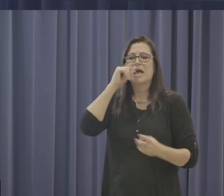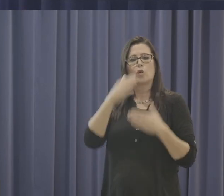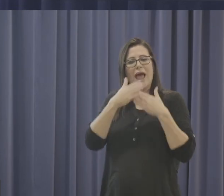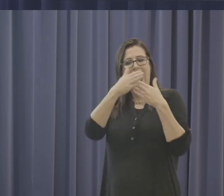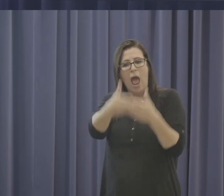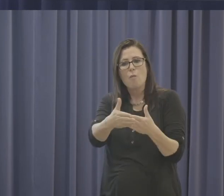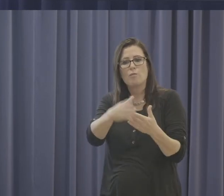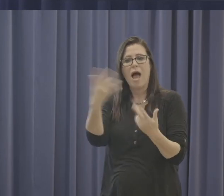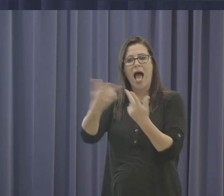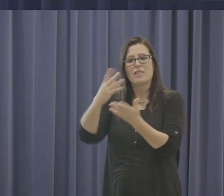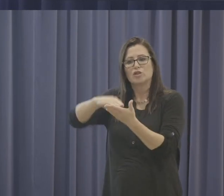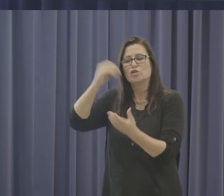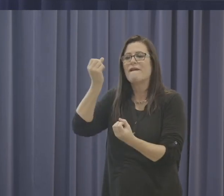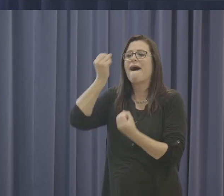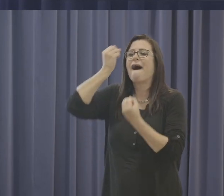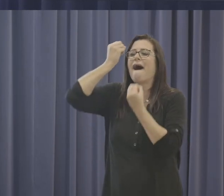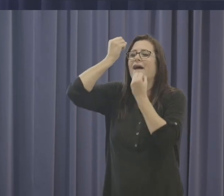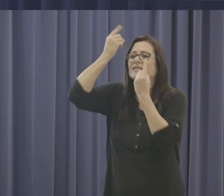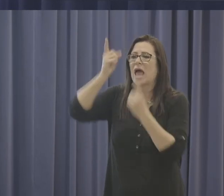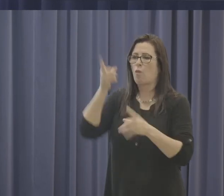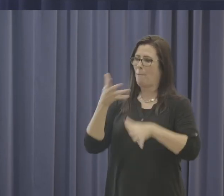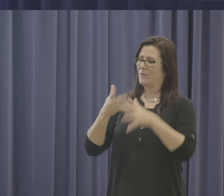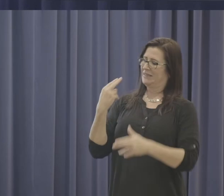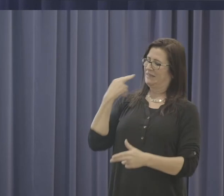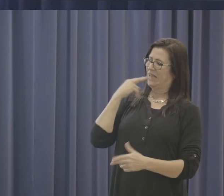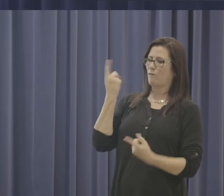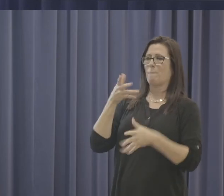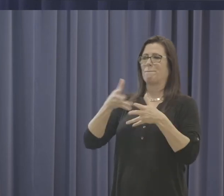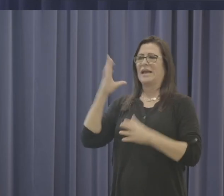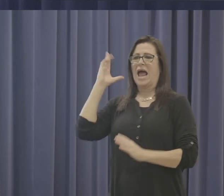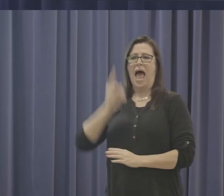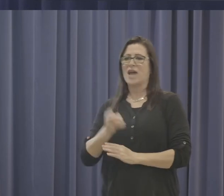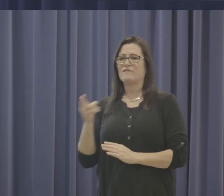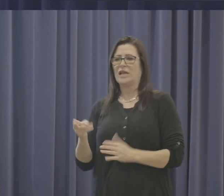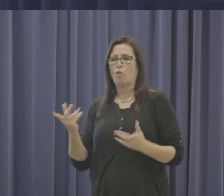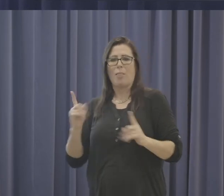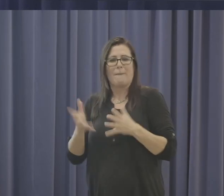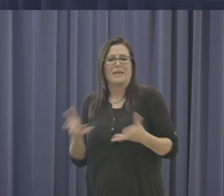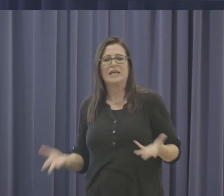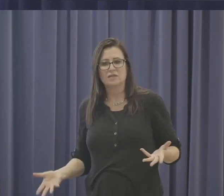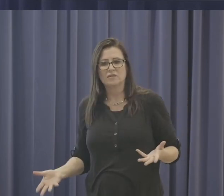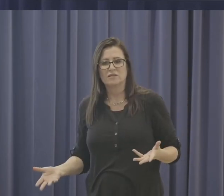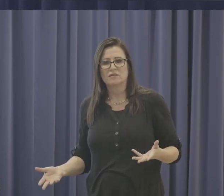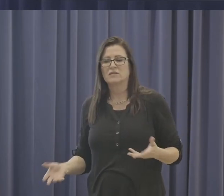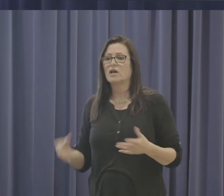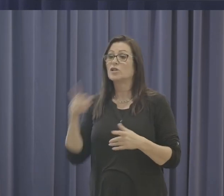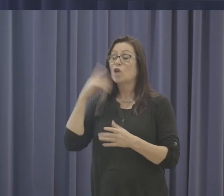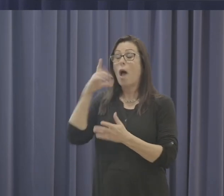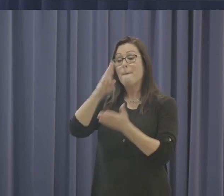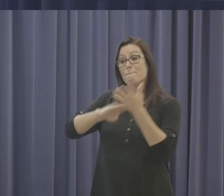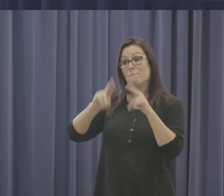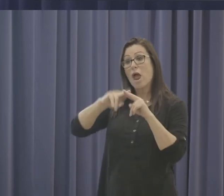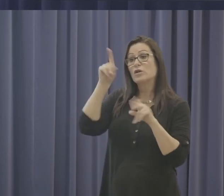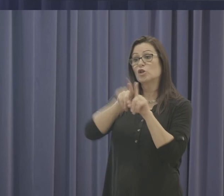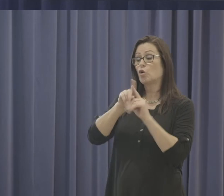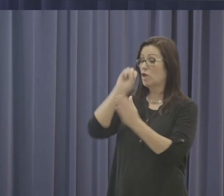teachers understand their experience of hearing loss. Parents were given the opportunity to input information about